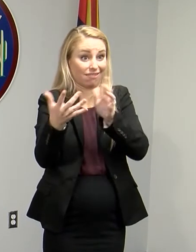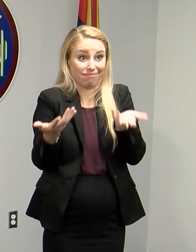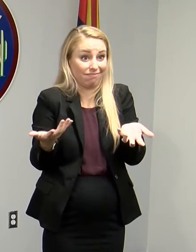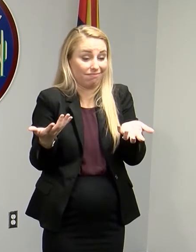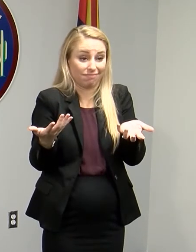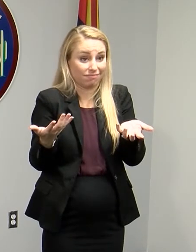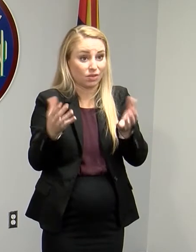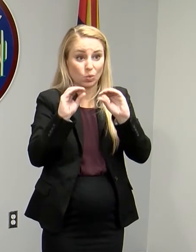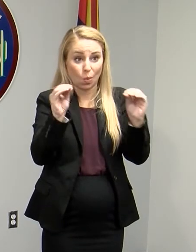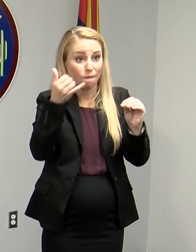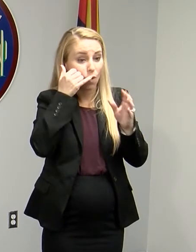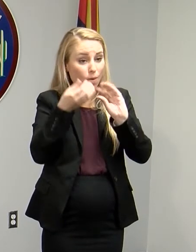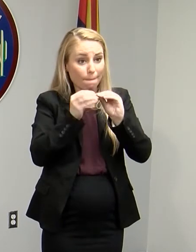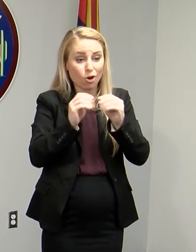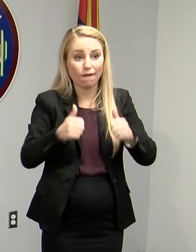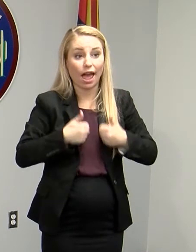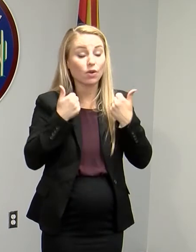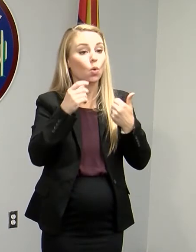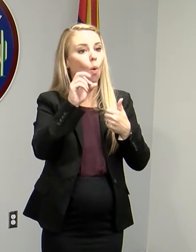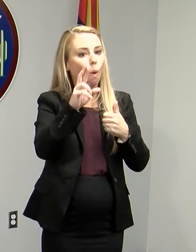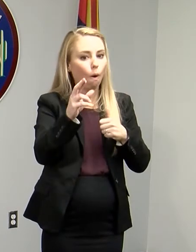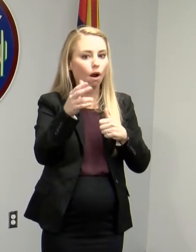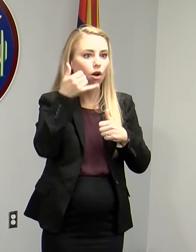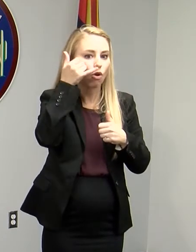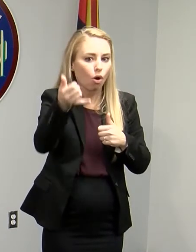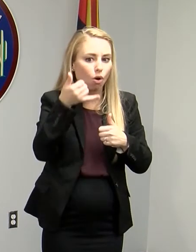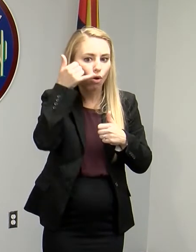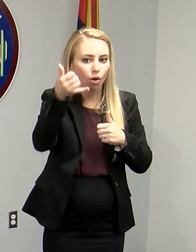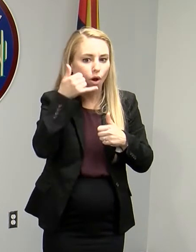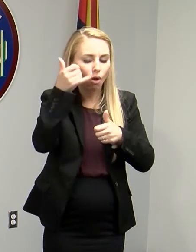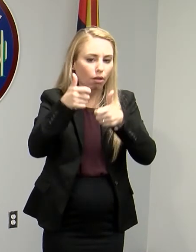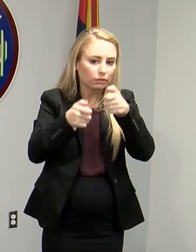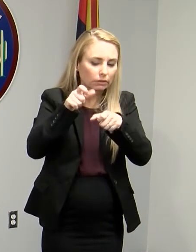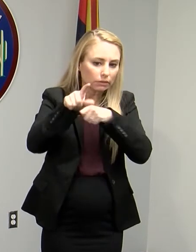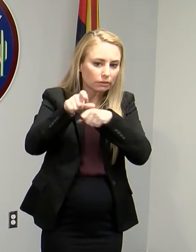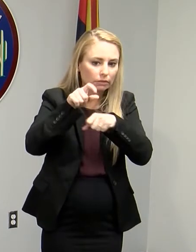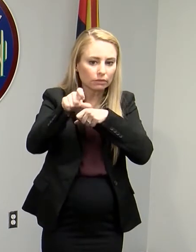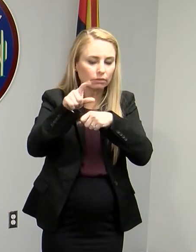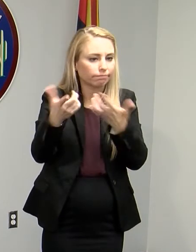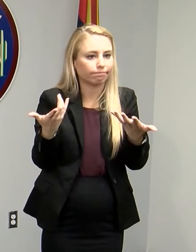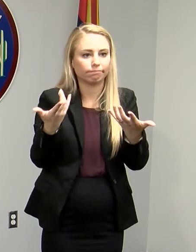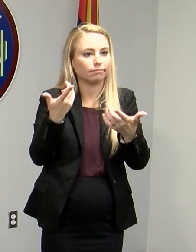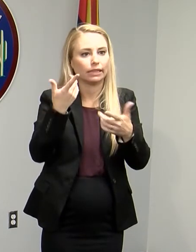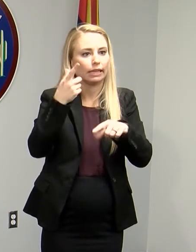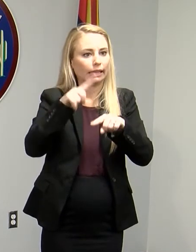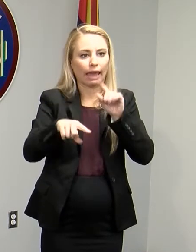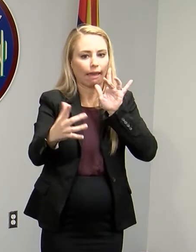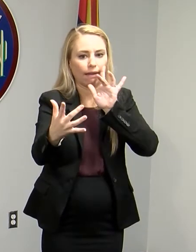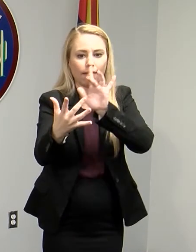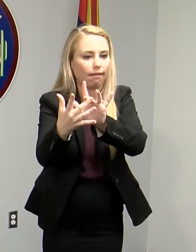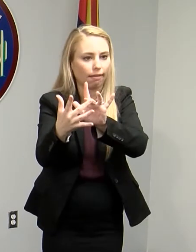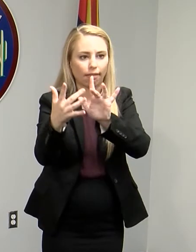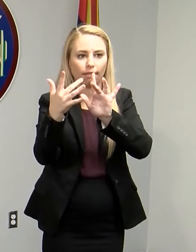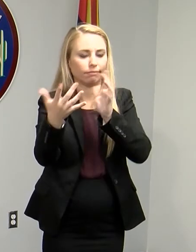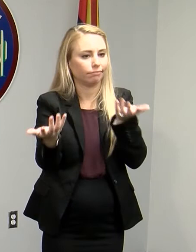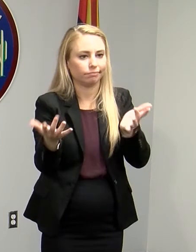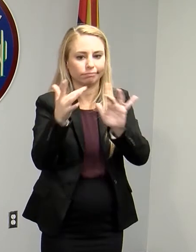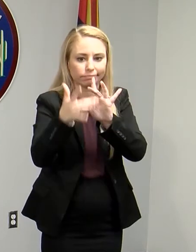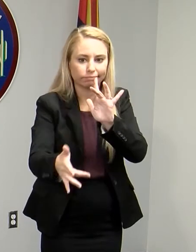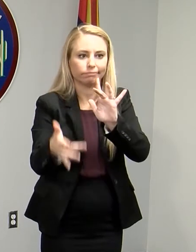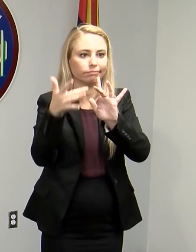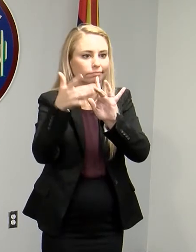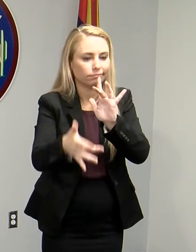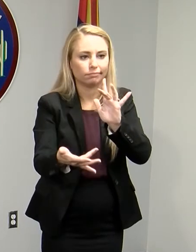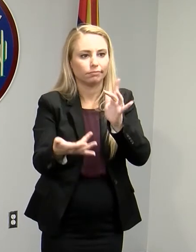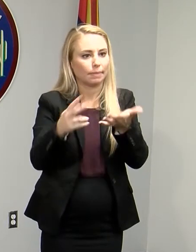meaning that even after multiple attempts, we're never able to reach those individuals to give them their test results or